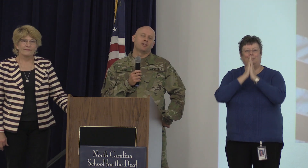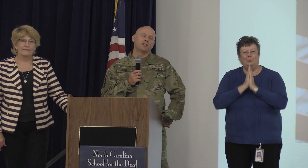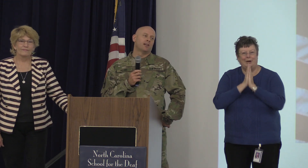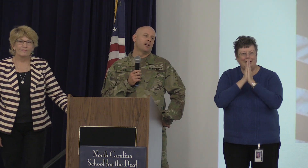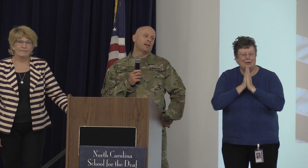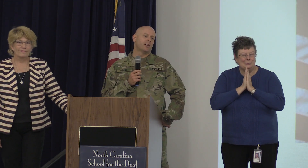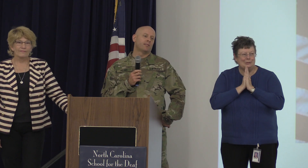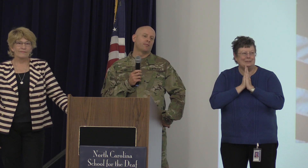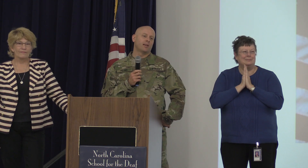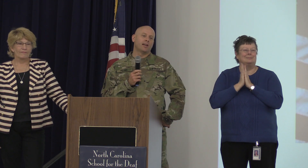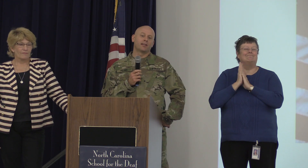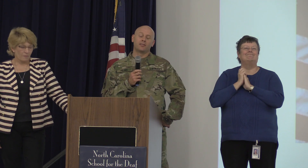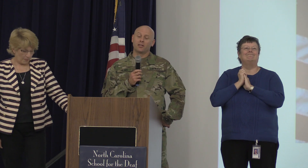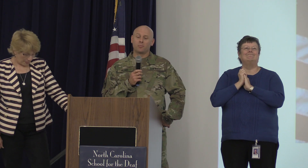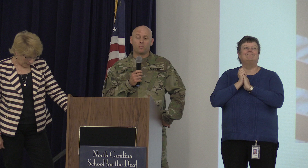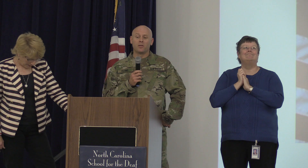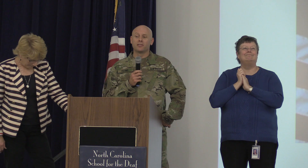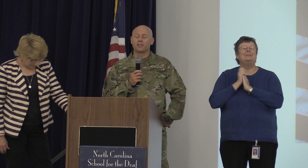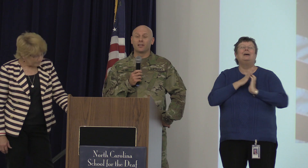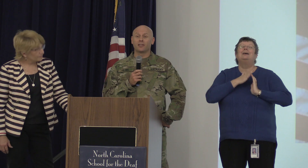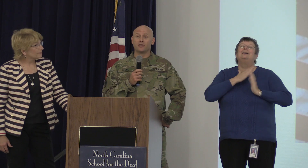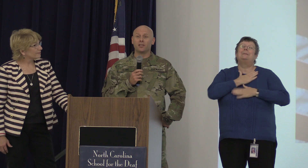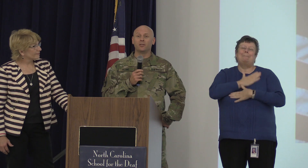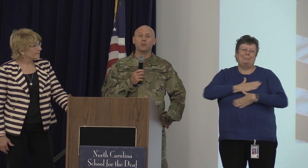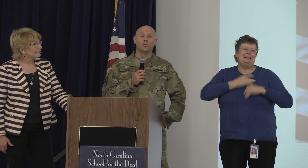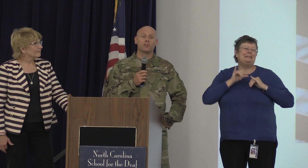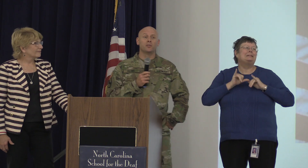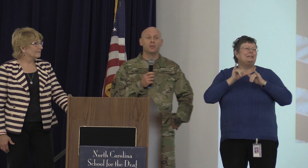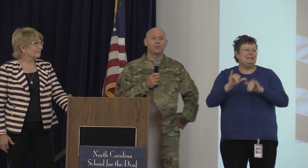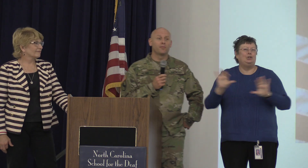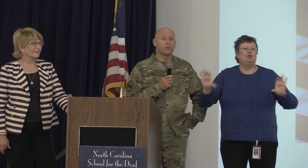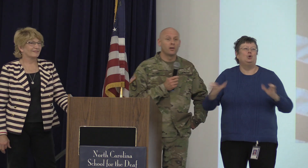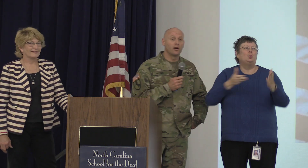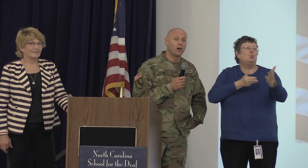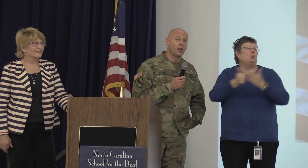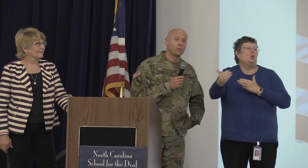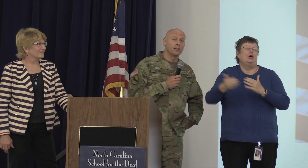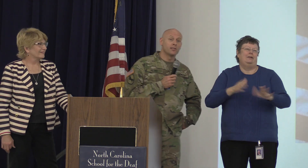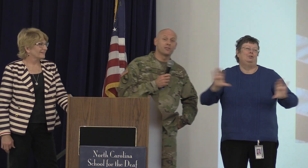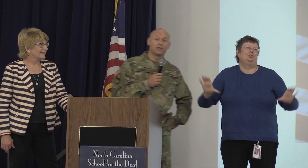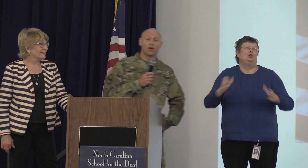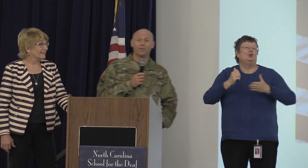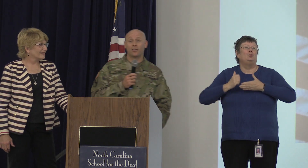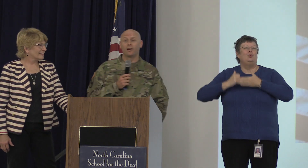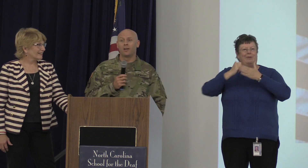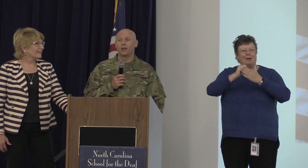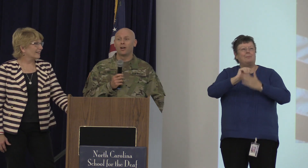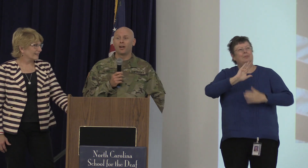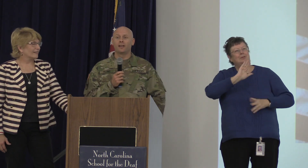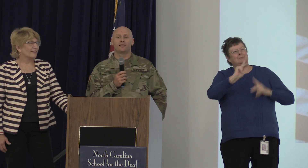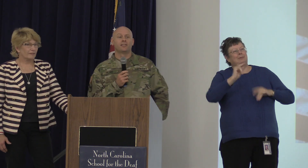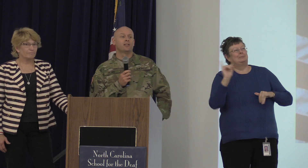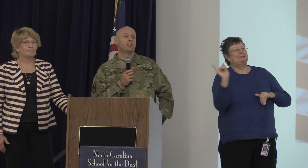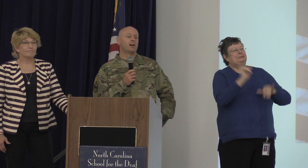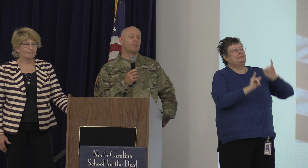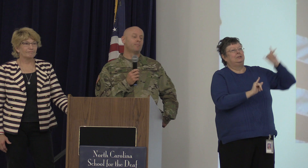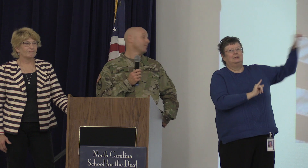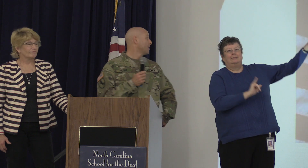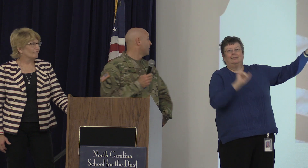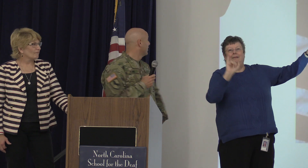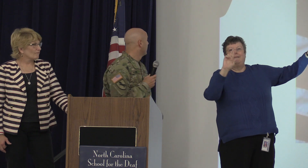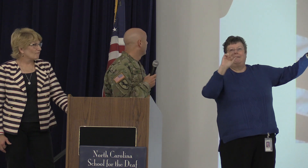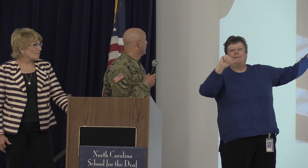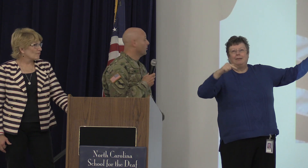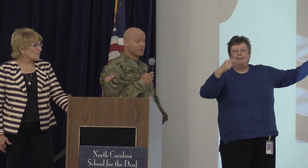prayers, and please continue doing what you do for all the ones that are still over there. All